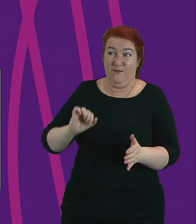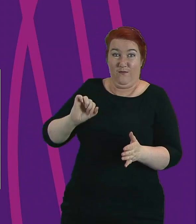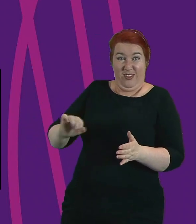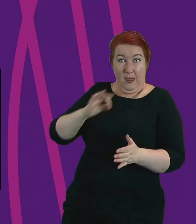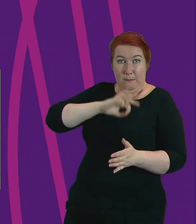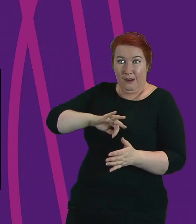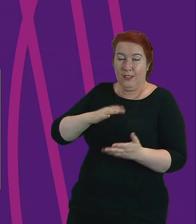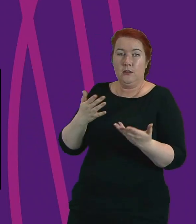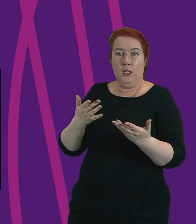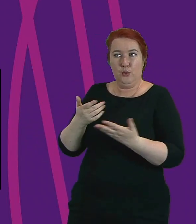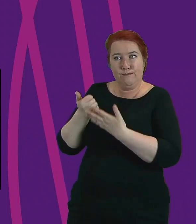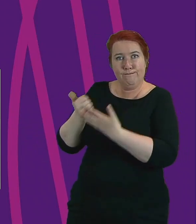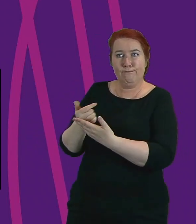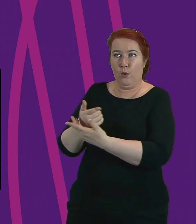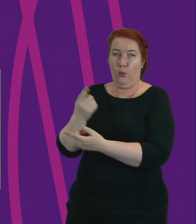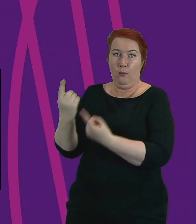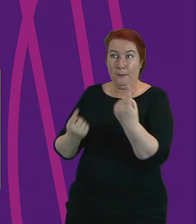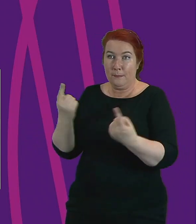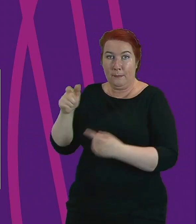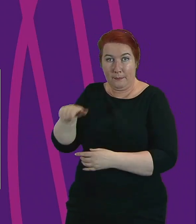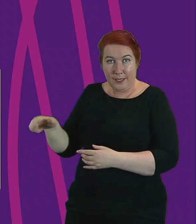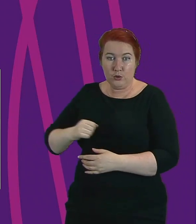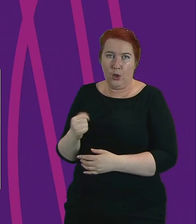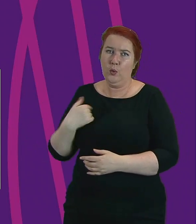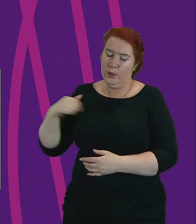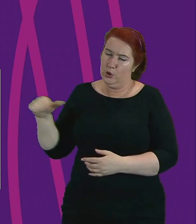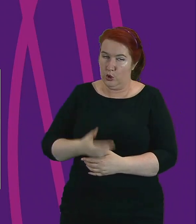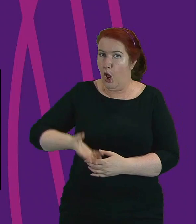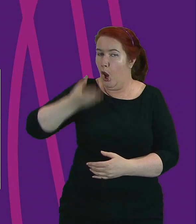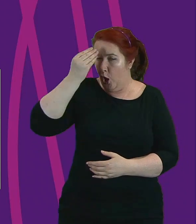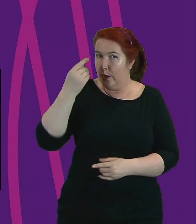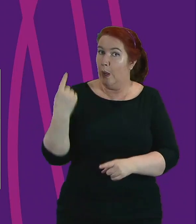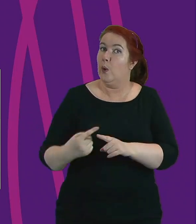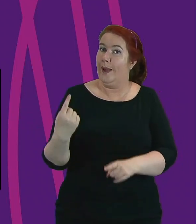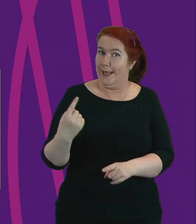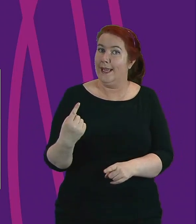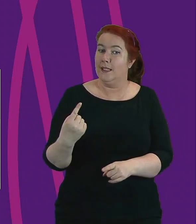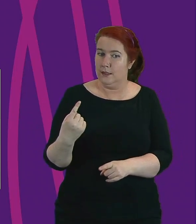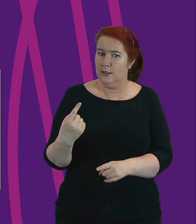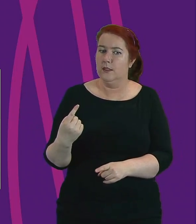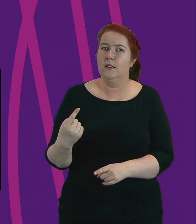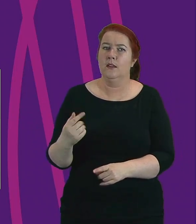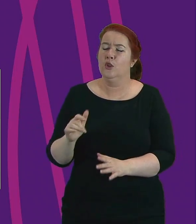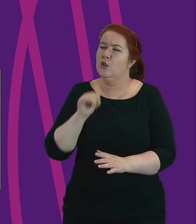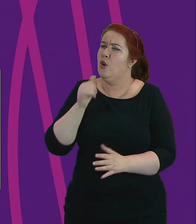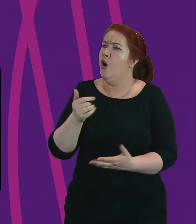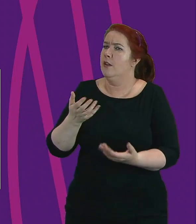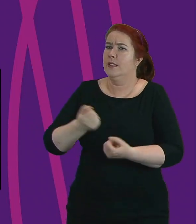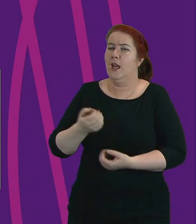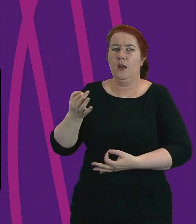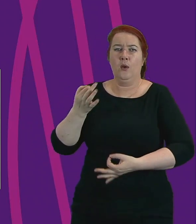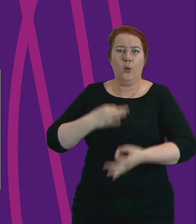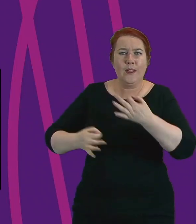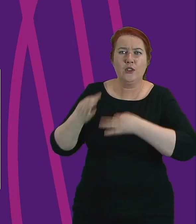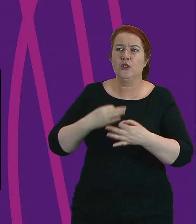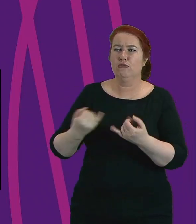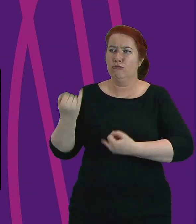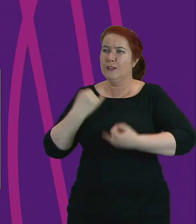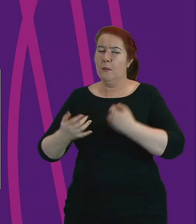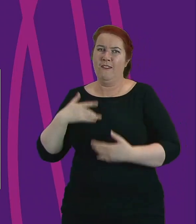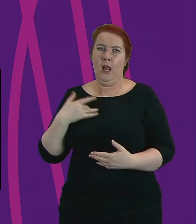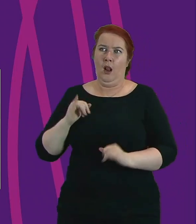and for the benefit of all patients in Scotland to make sure that we learn lessons quickly and don't take questions or criticism in any way as a negative,